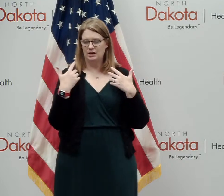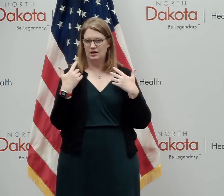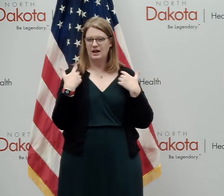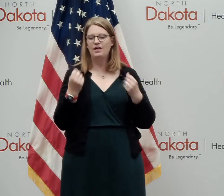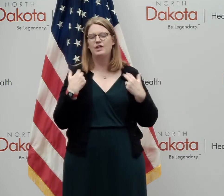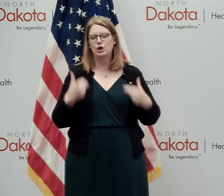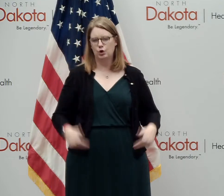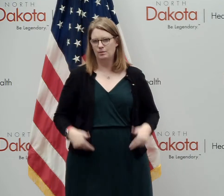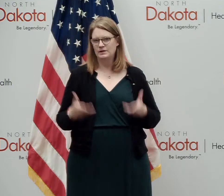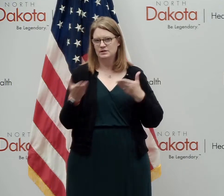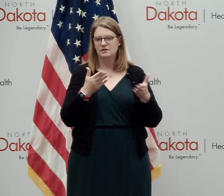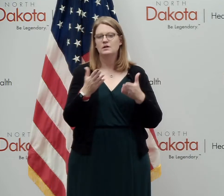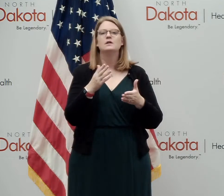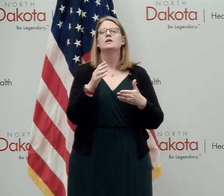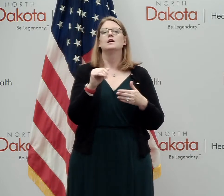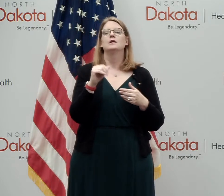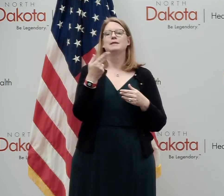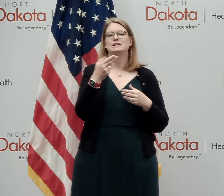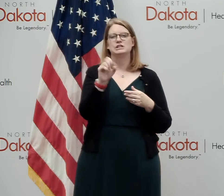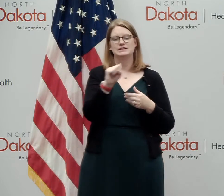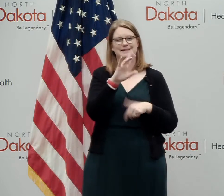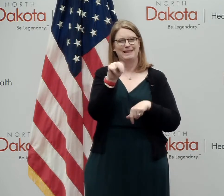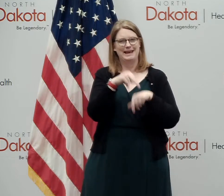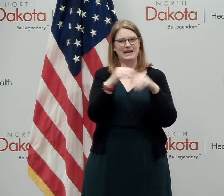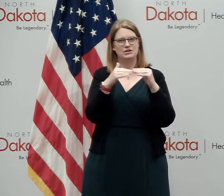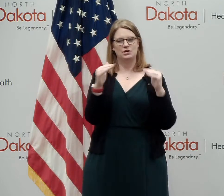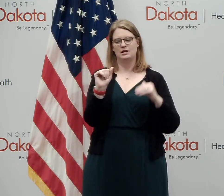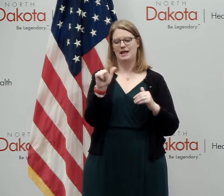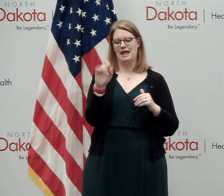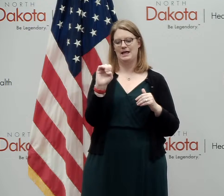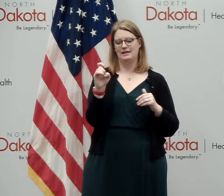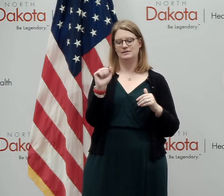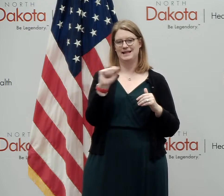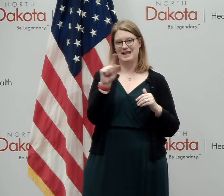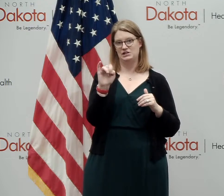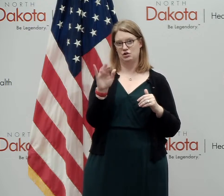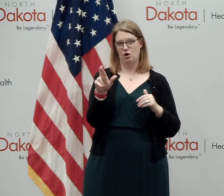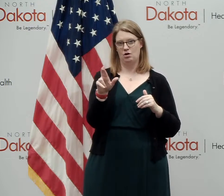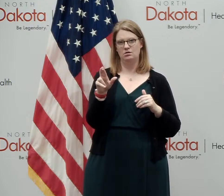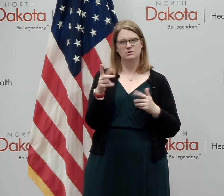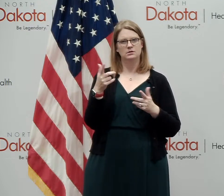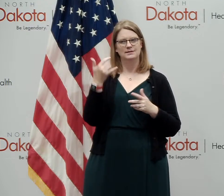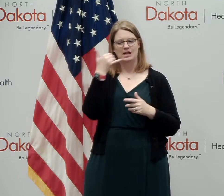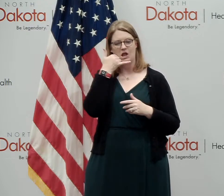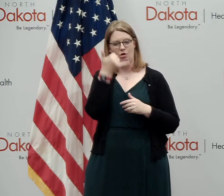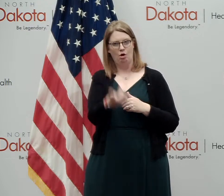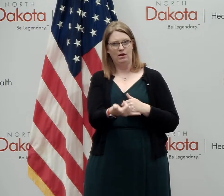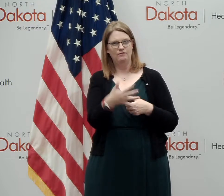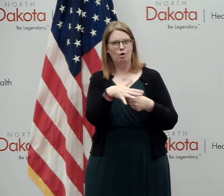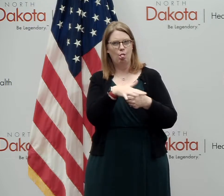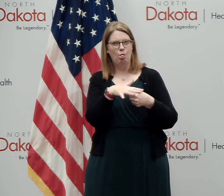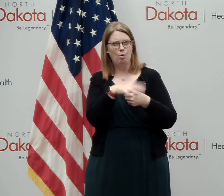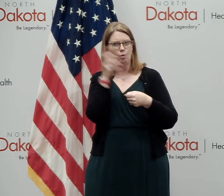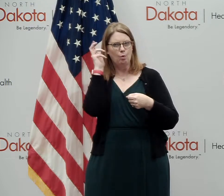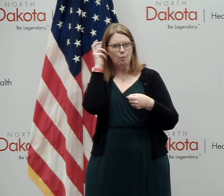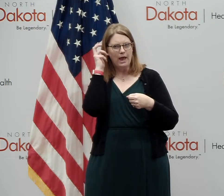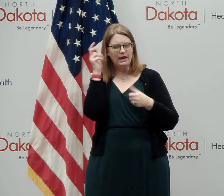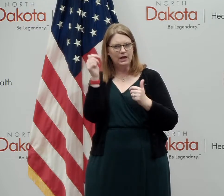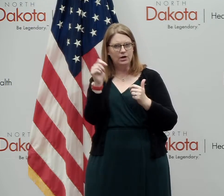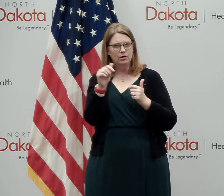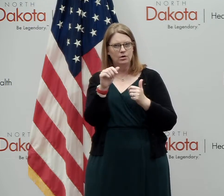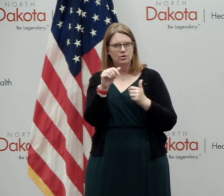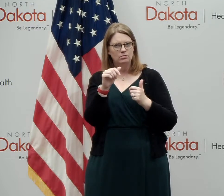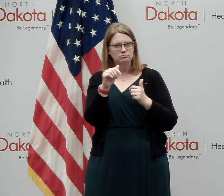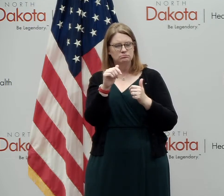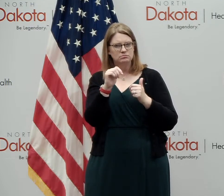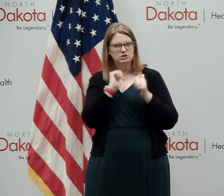for HHS at the national level, Alex Azar, was on a local statewide radio show and